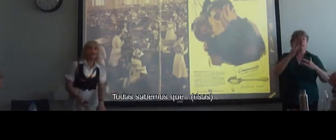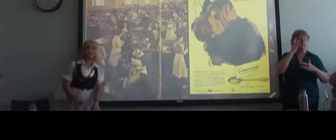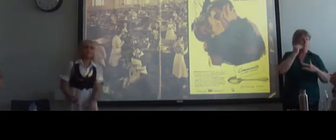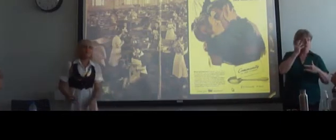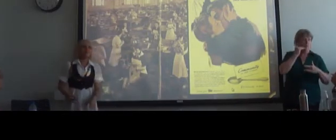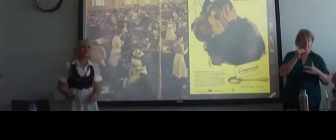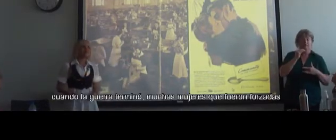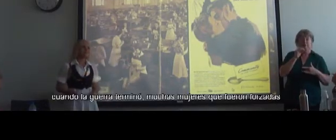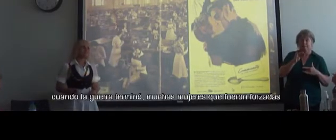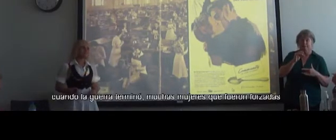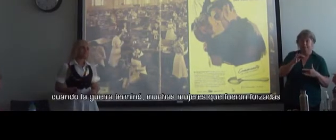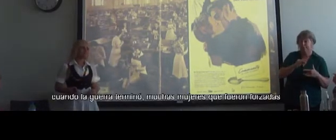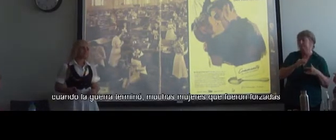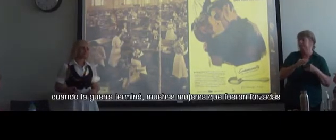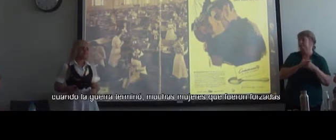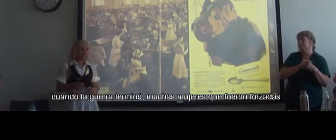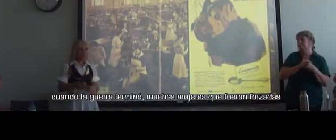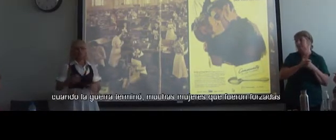when